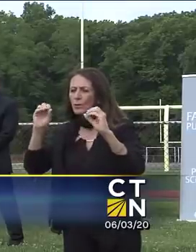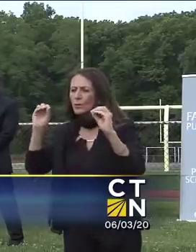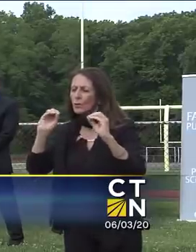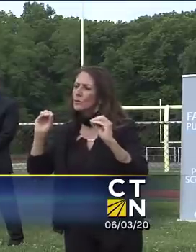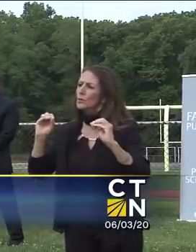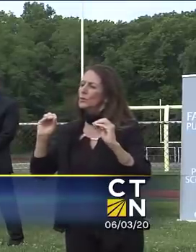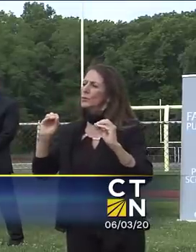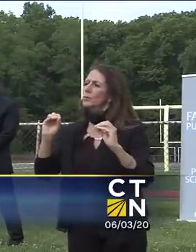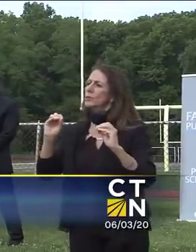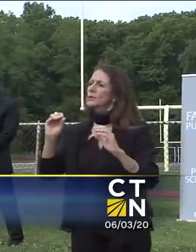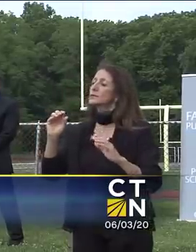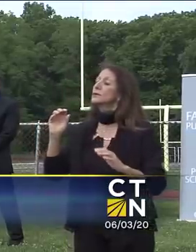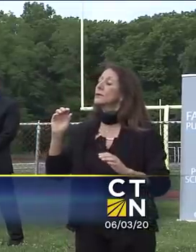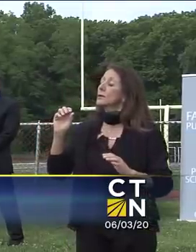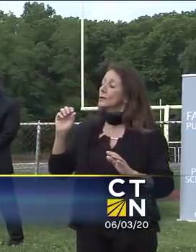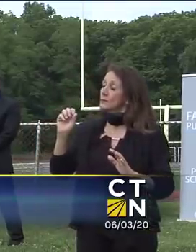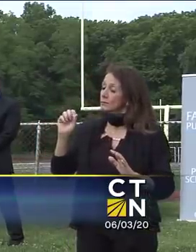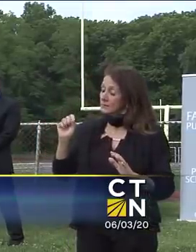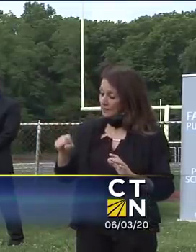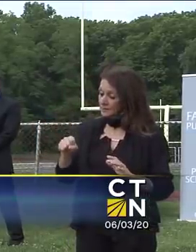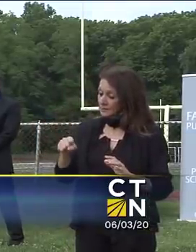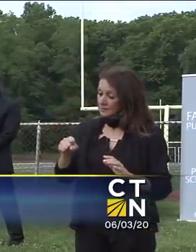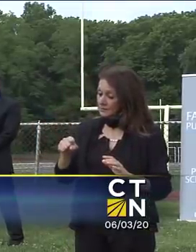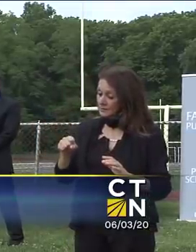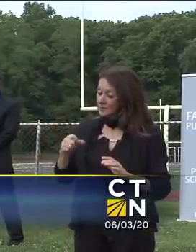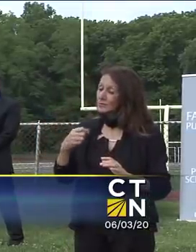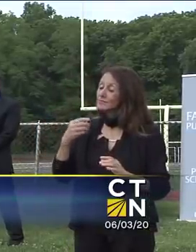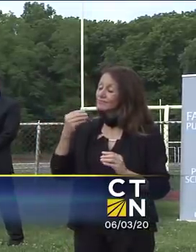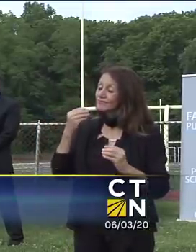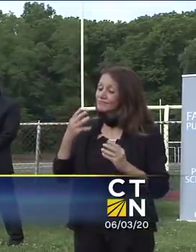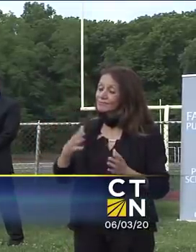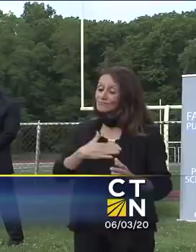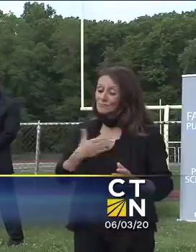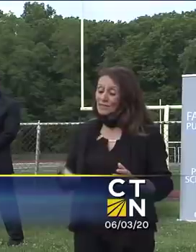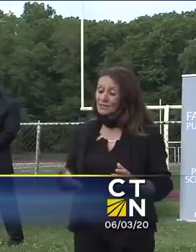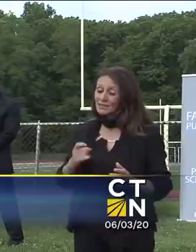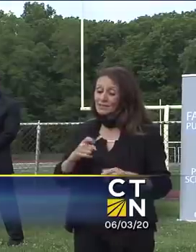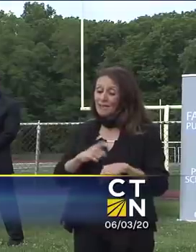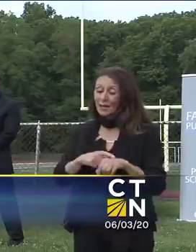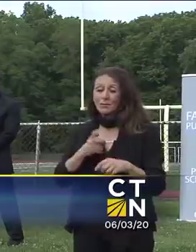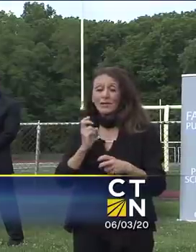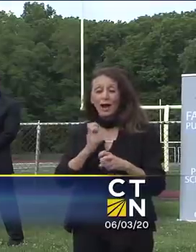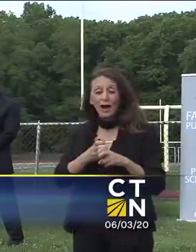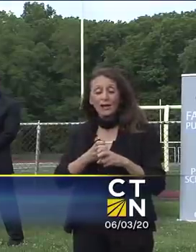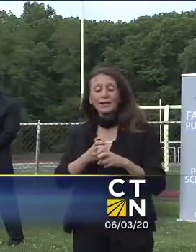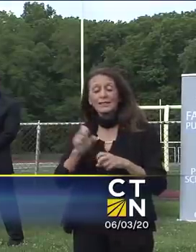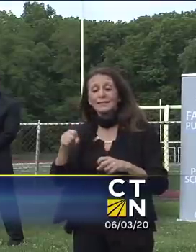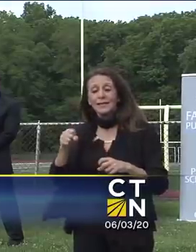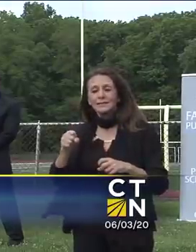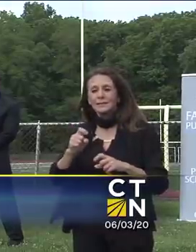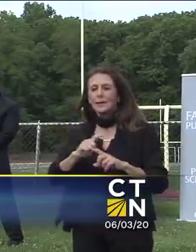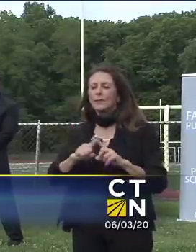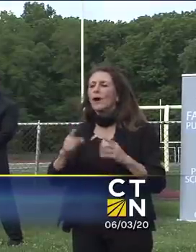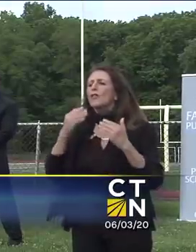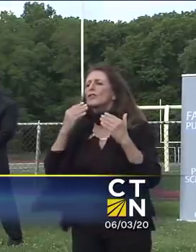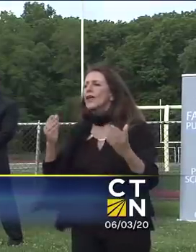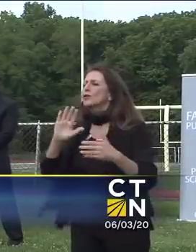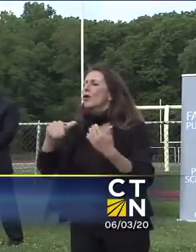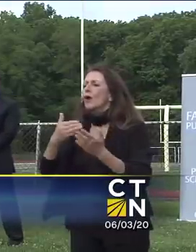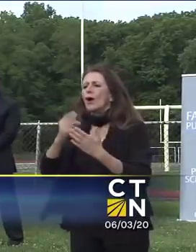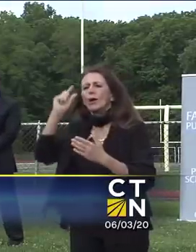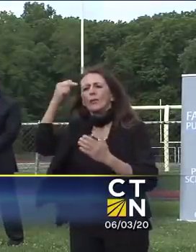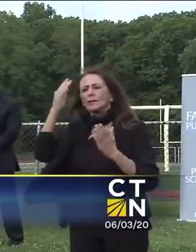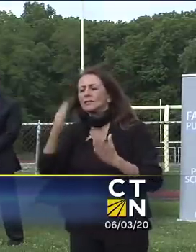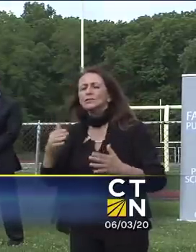So although it has been a difficult, uncertain time, I just want to say thank you to our elected officials at the state level,